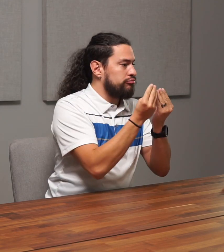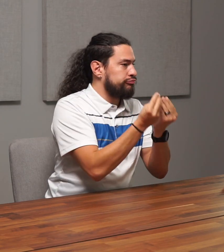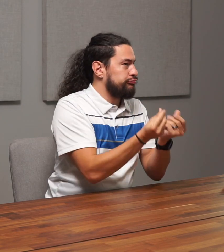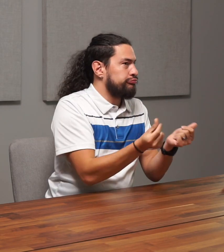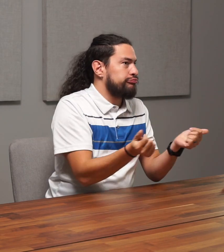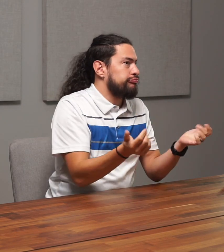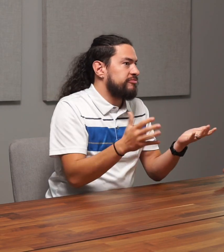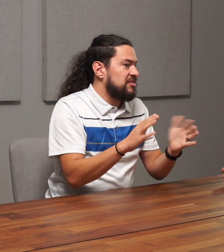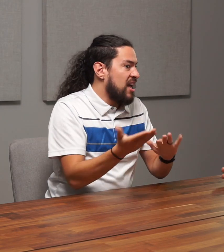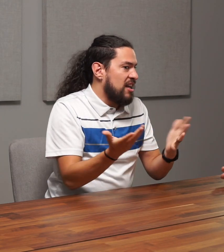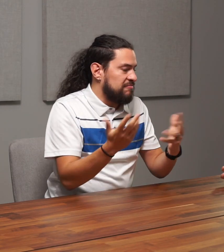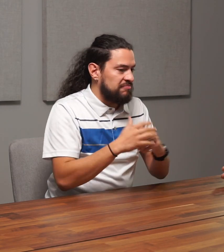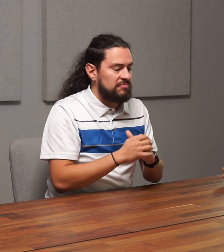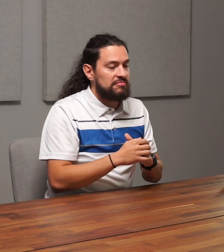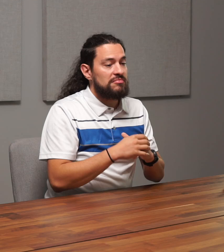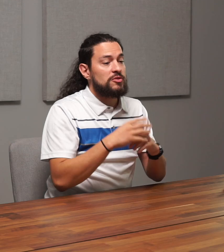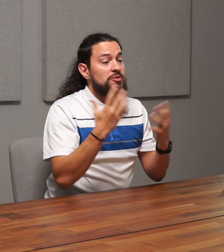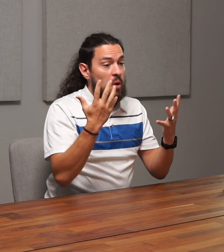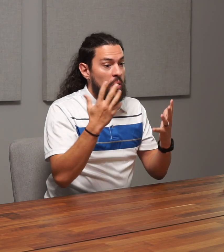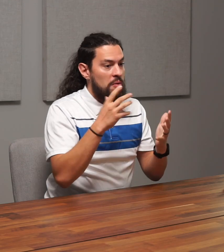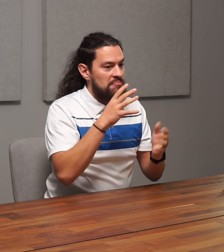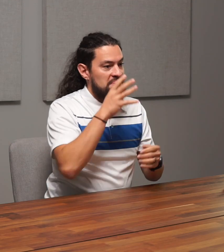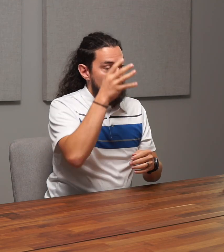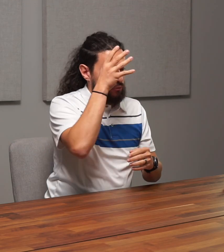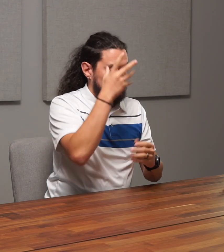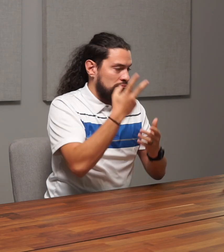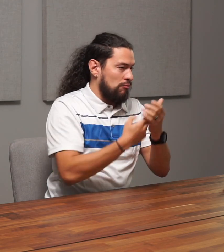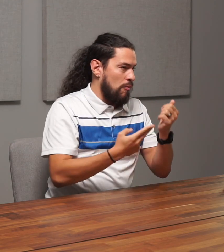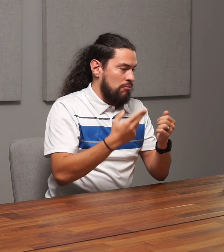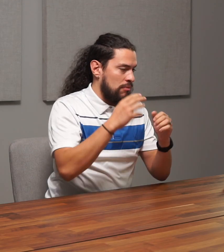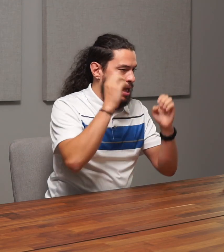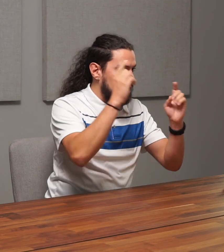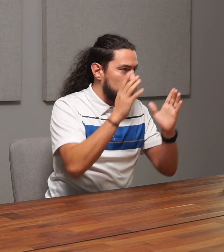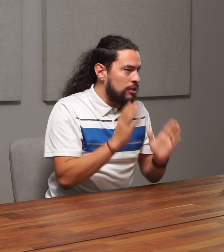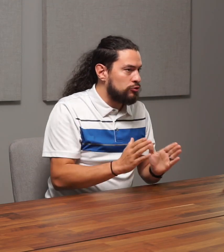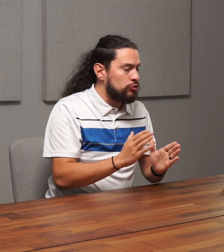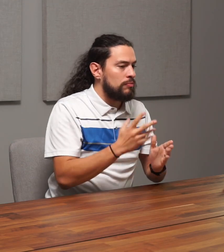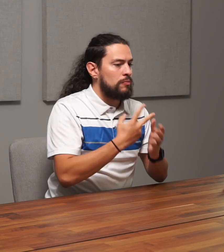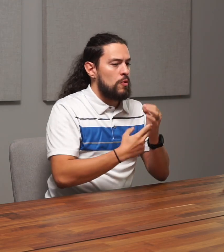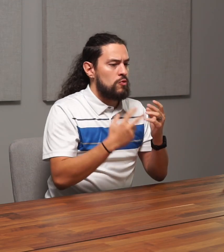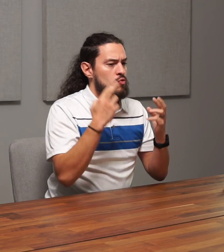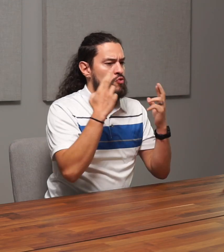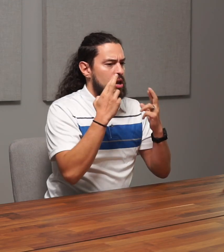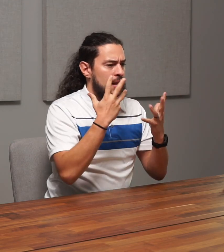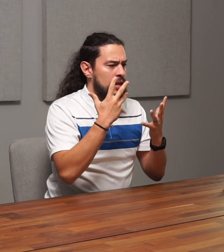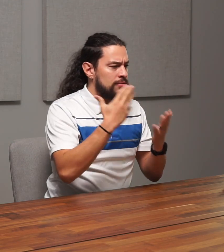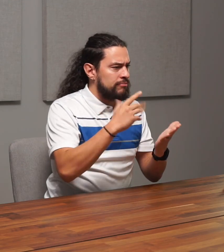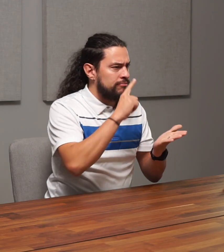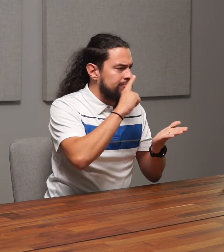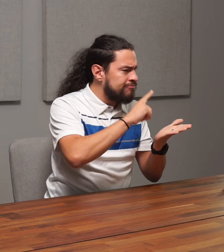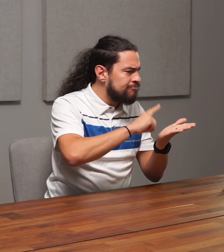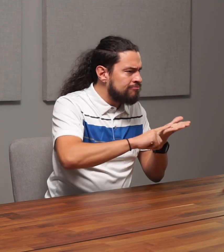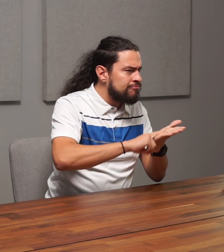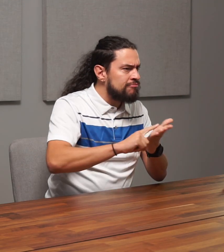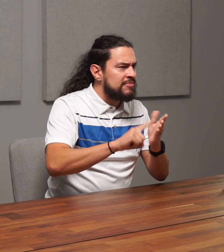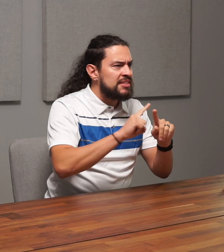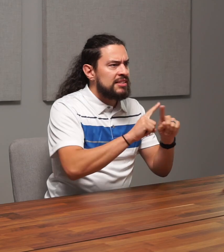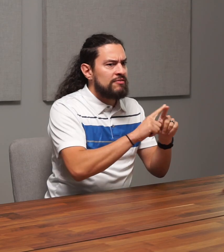i believe the hair in our ears just dissipated there was something that was confirmed through the medical community our